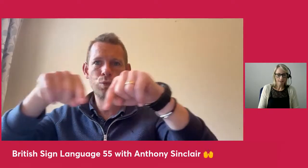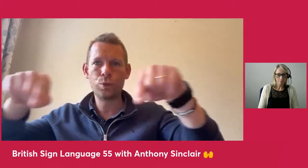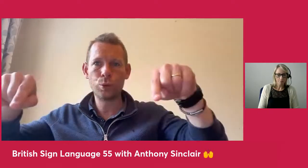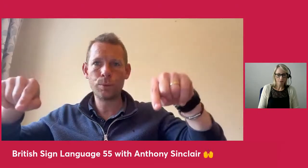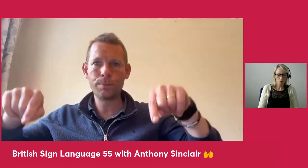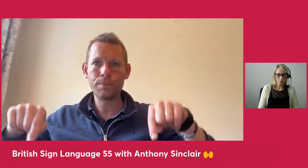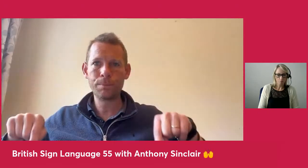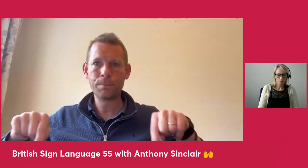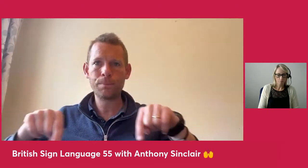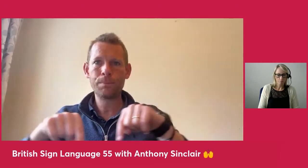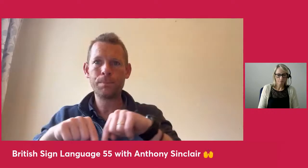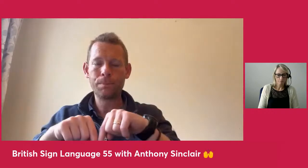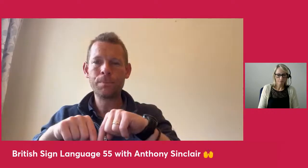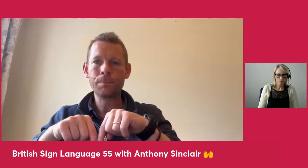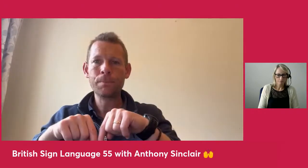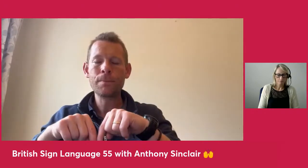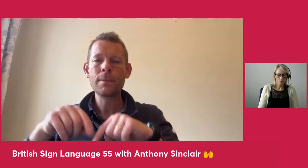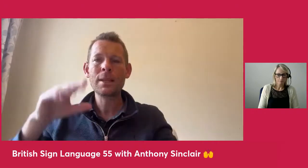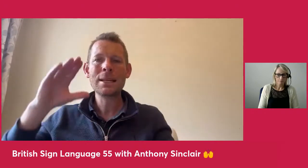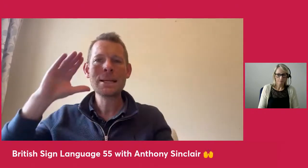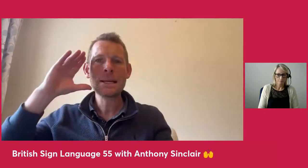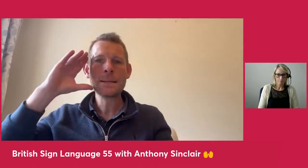bed and bedroom,